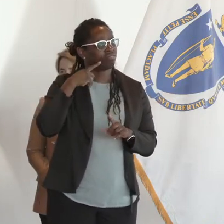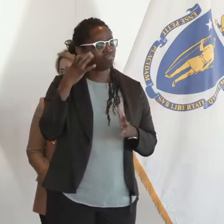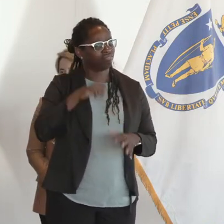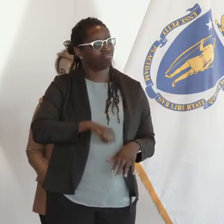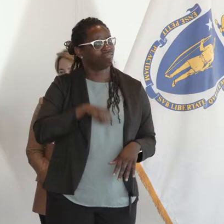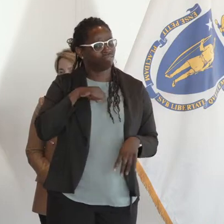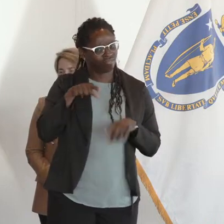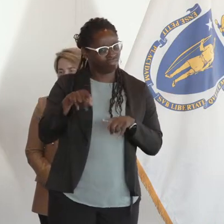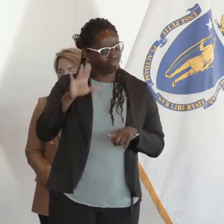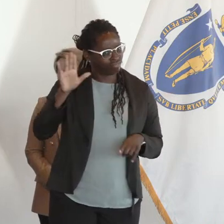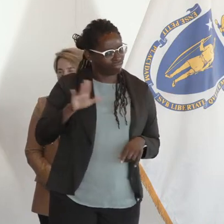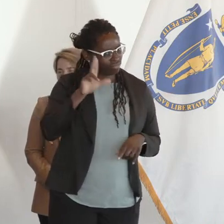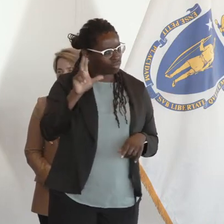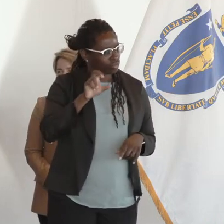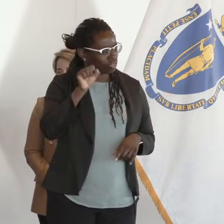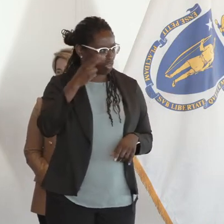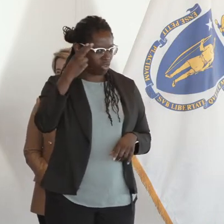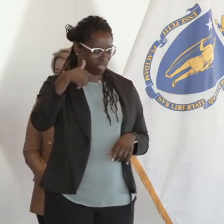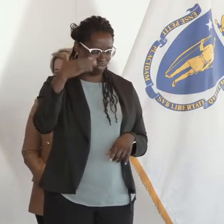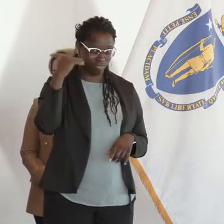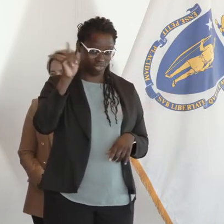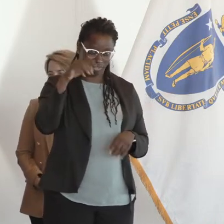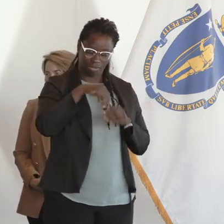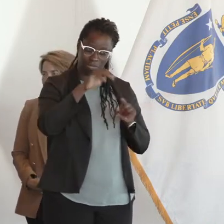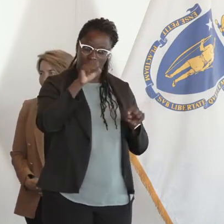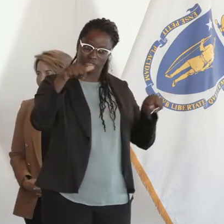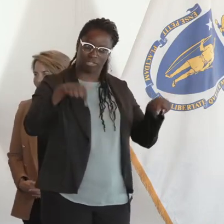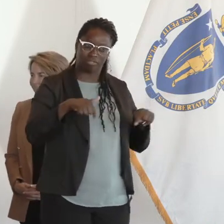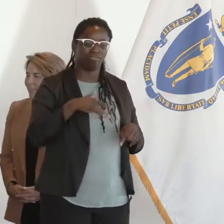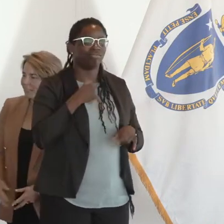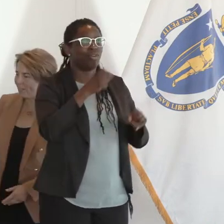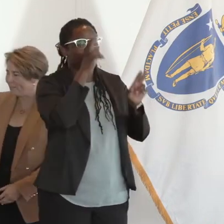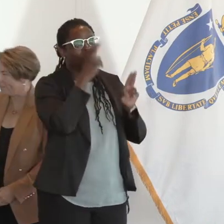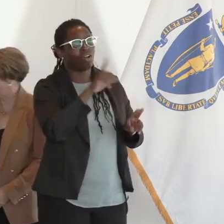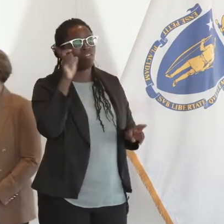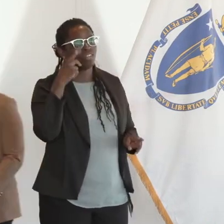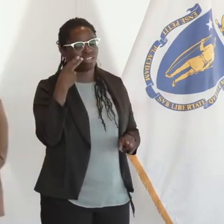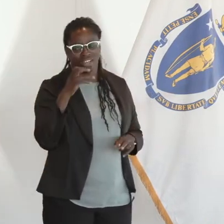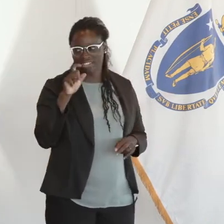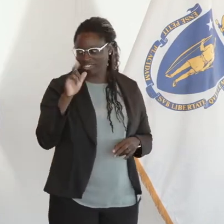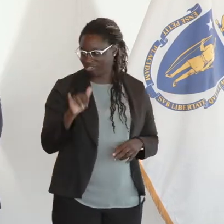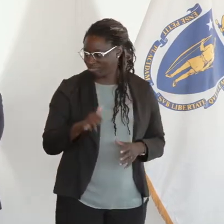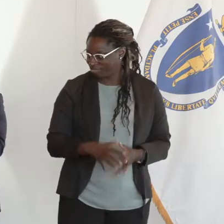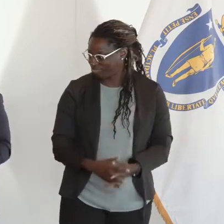it's my honor to introduce Governor Maura Healey.